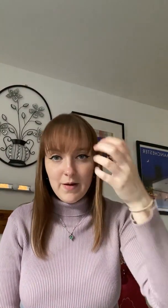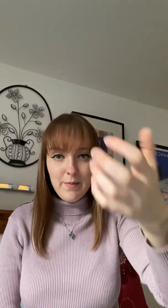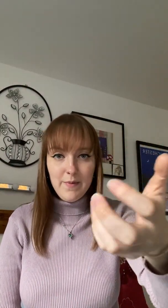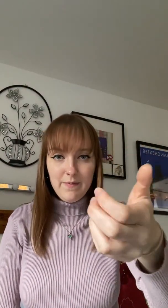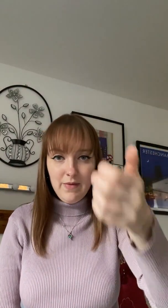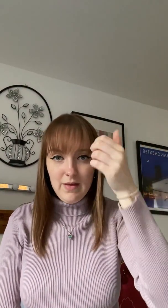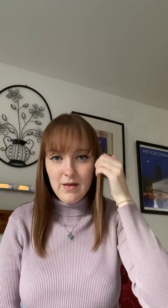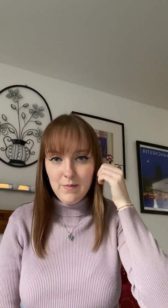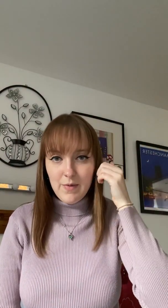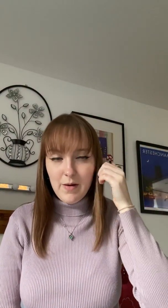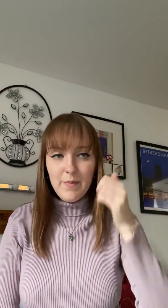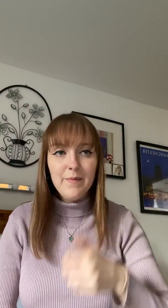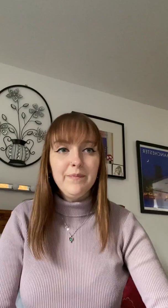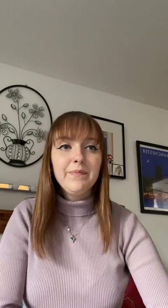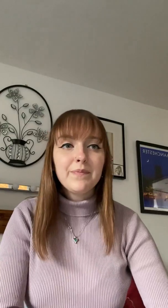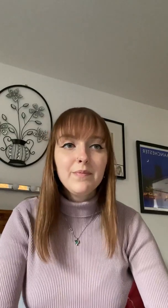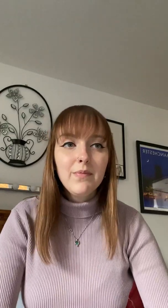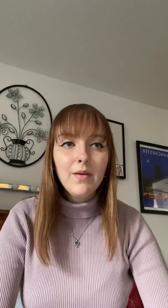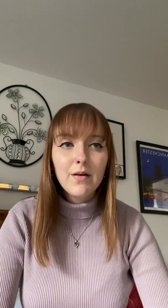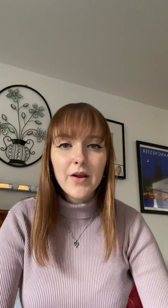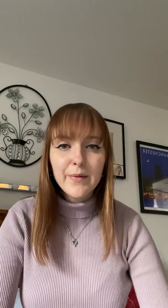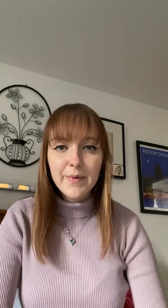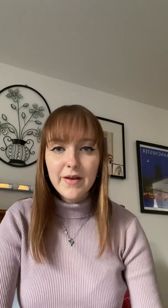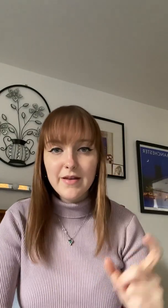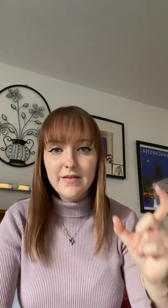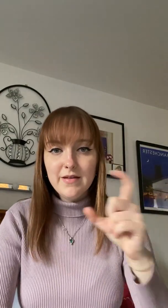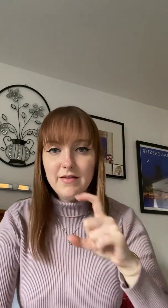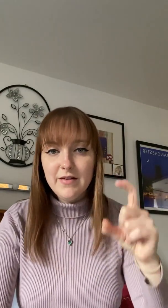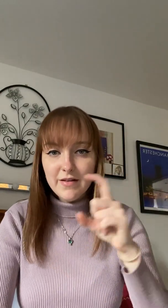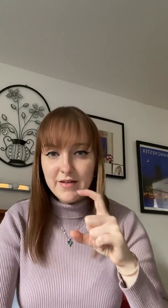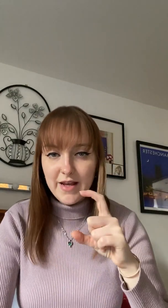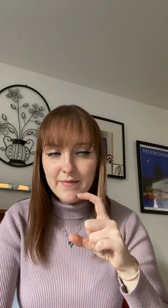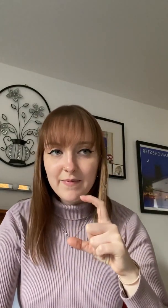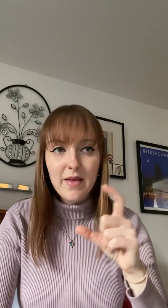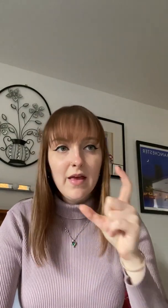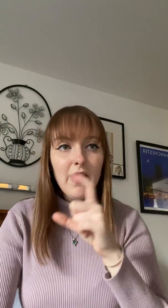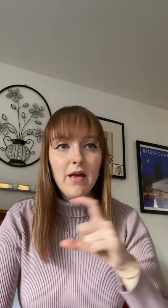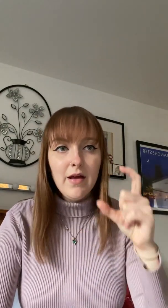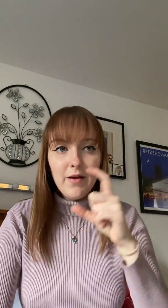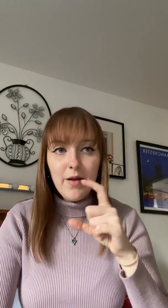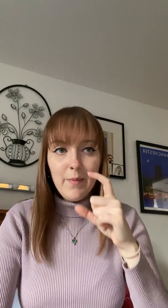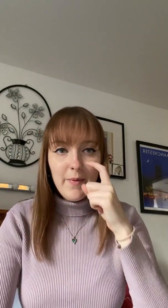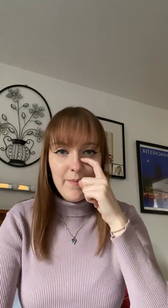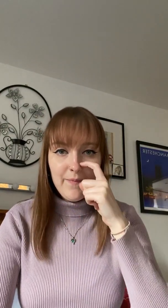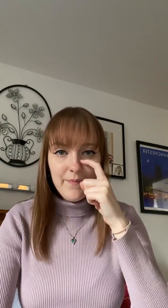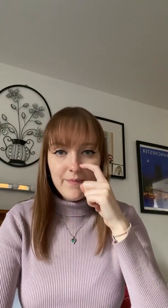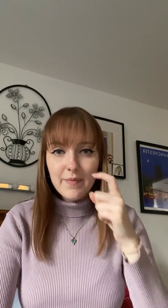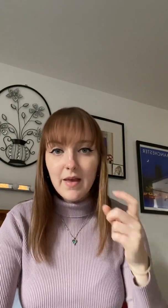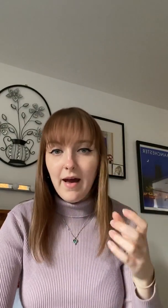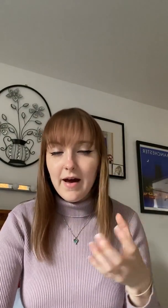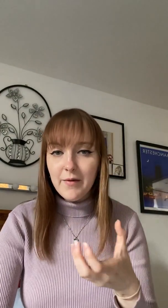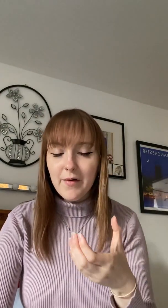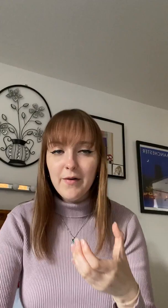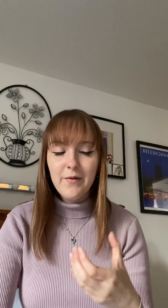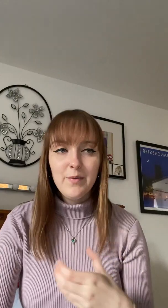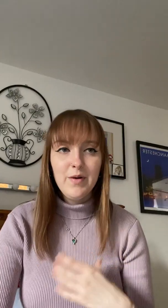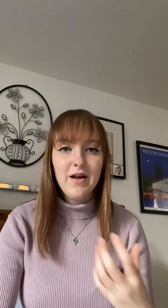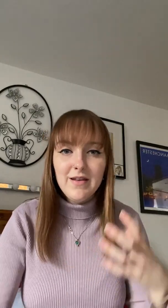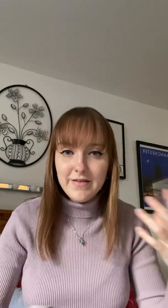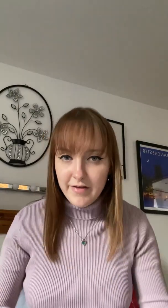Pub. Pub. Club is C. Club. Alcohol, we learnt this in